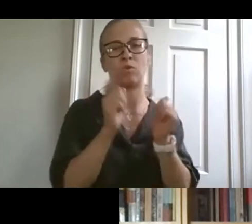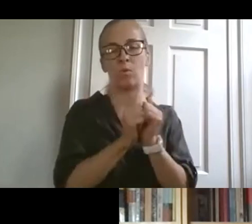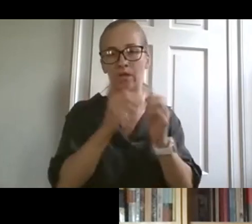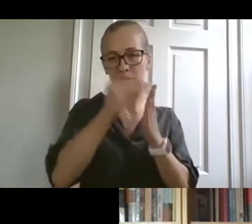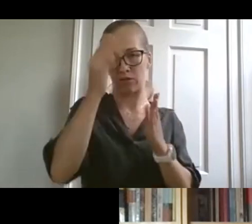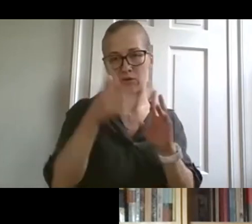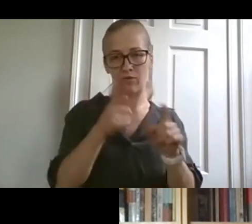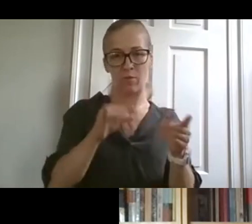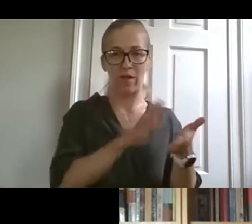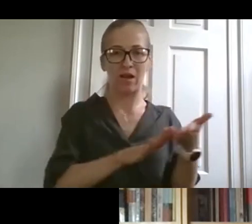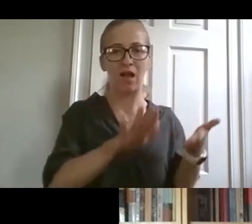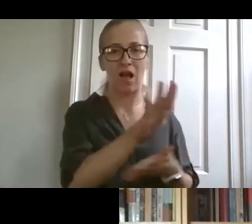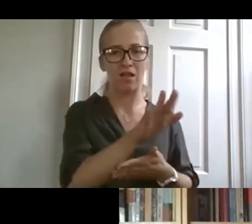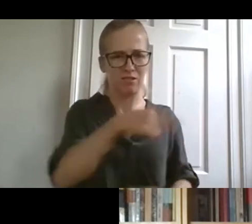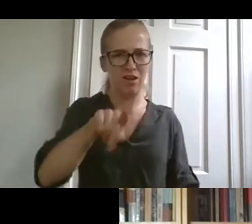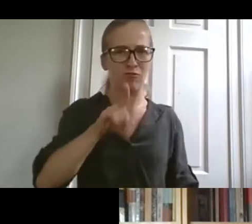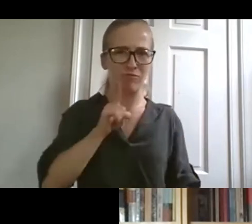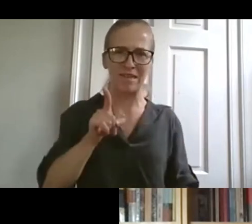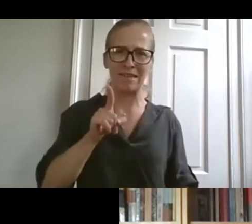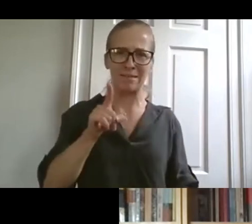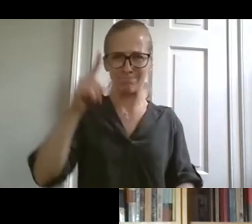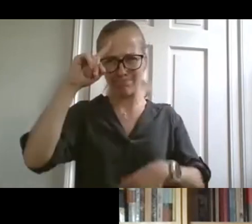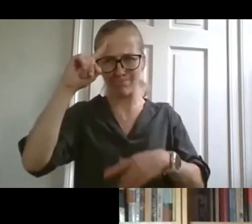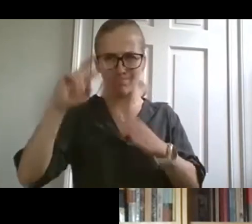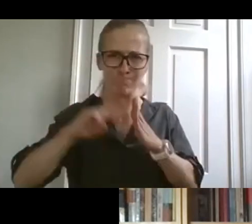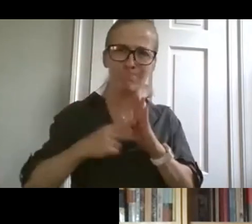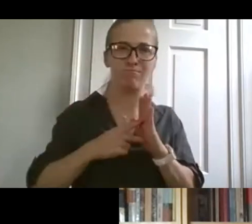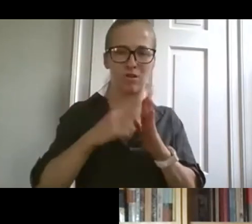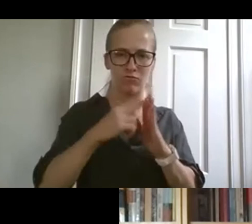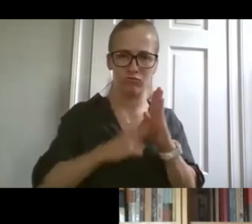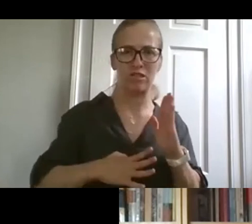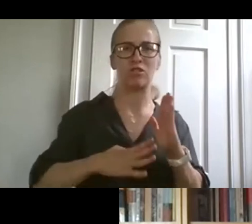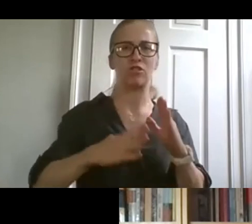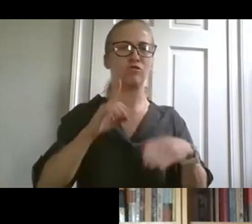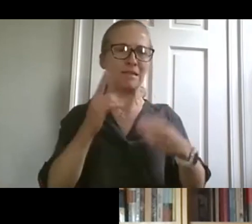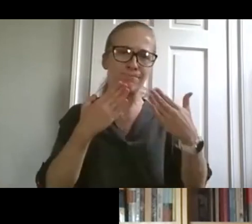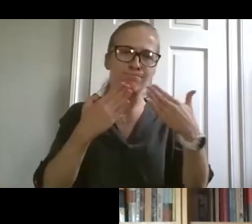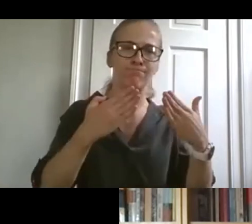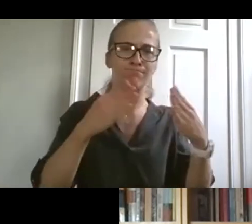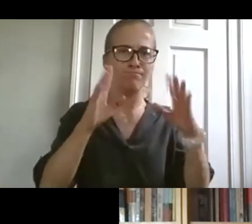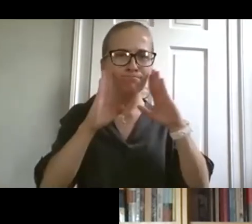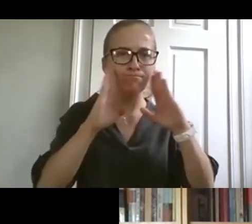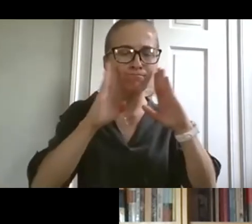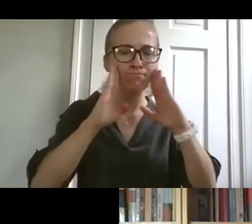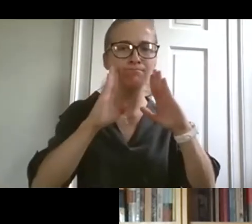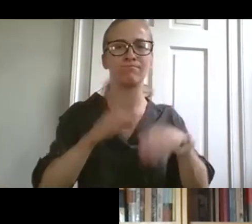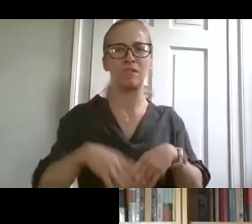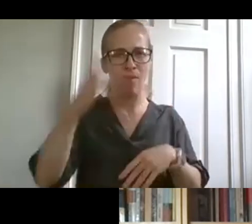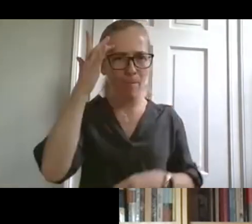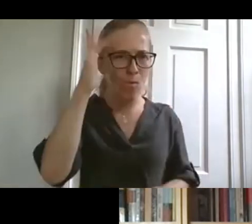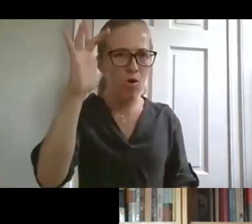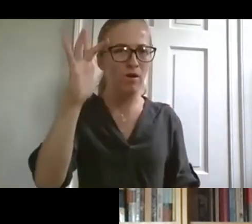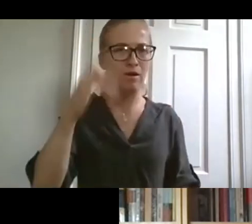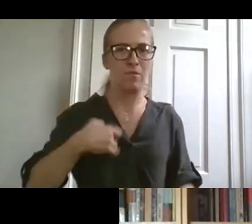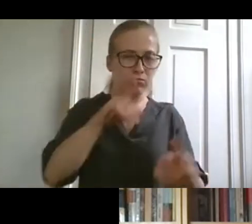were such thoughtful readers and gracious and attentive and insightful. And to go around and meet